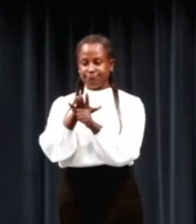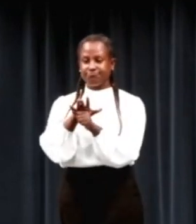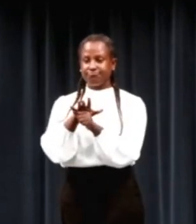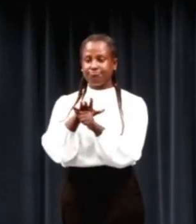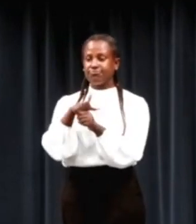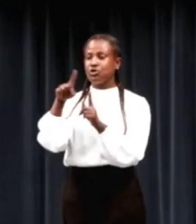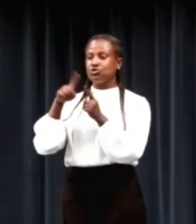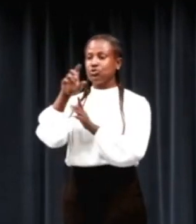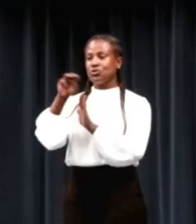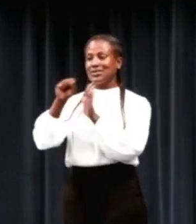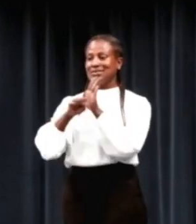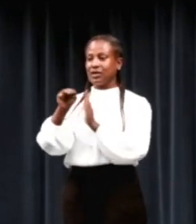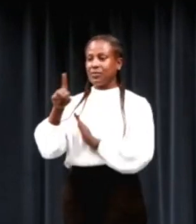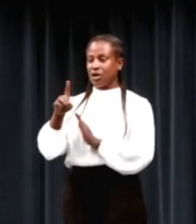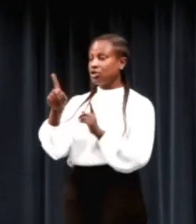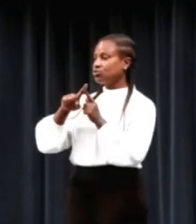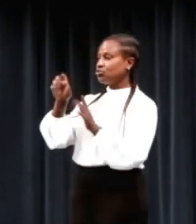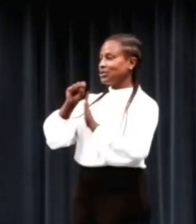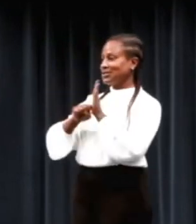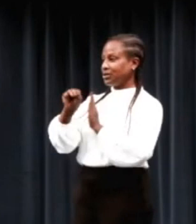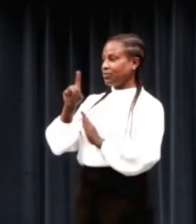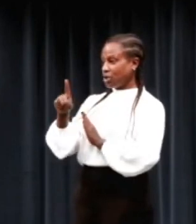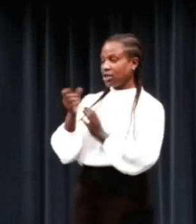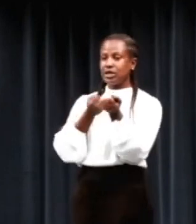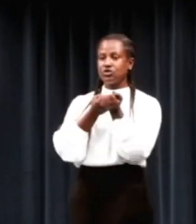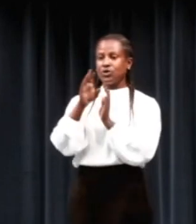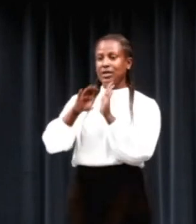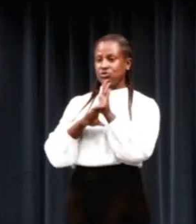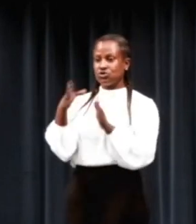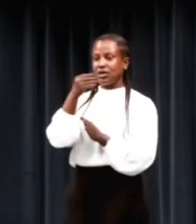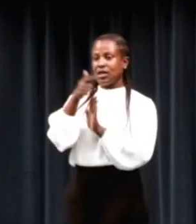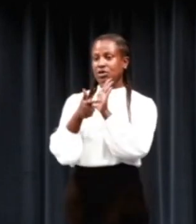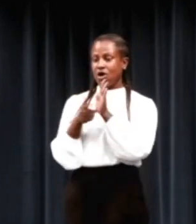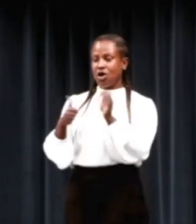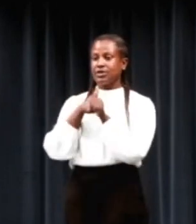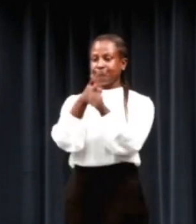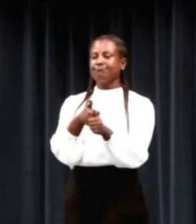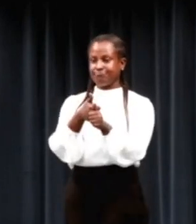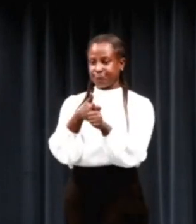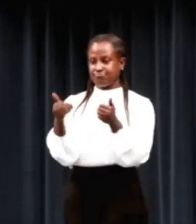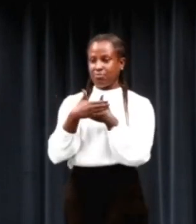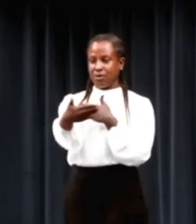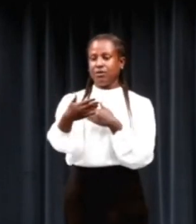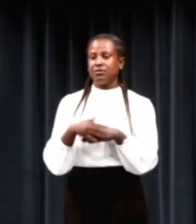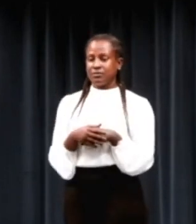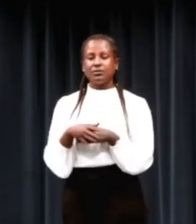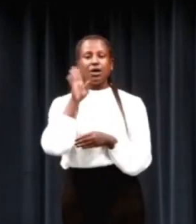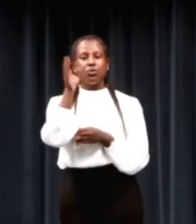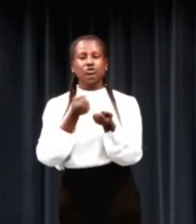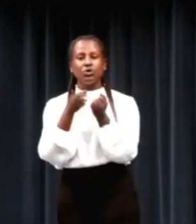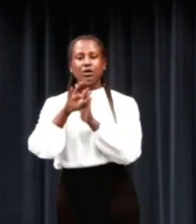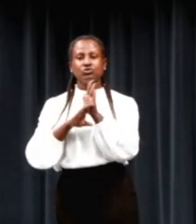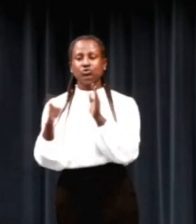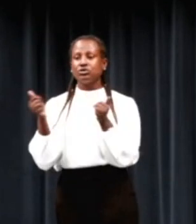To the state of Maryland. To the state of Maryland. And support the Constitution and laws thereof. And support the Constitution and laws thereof. And